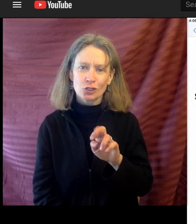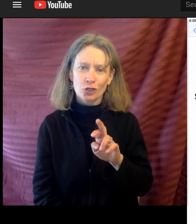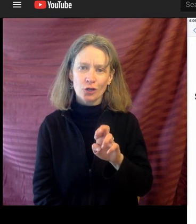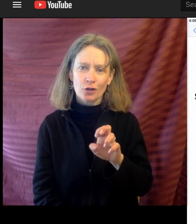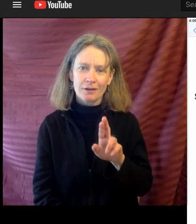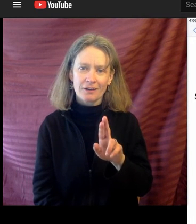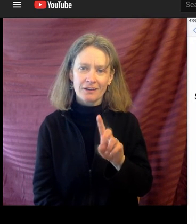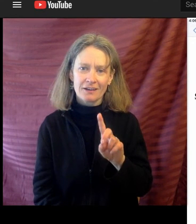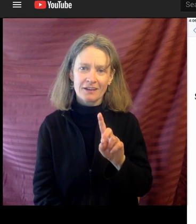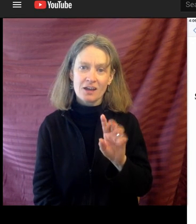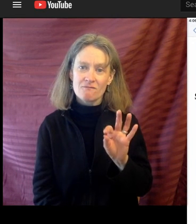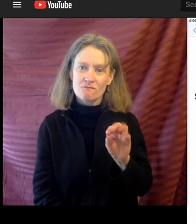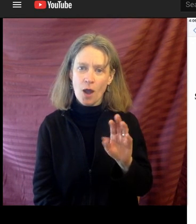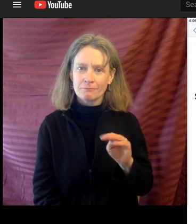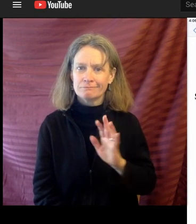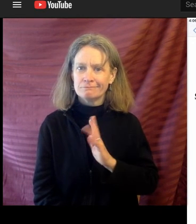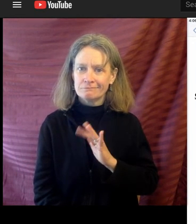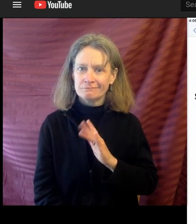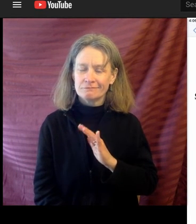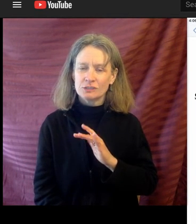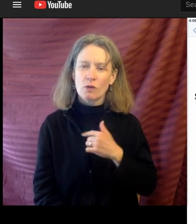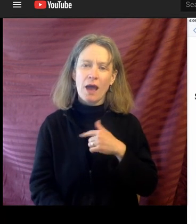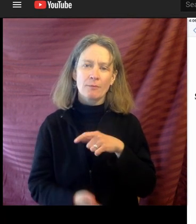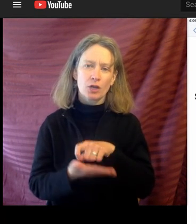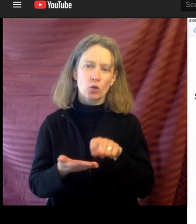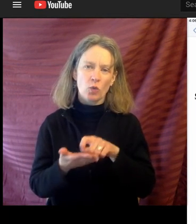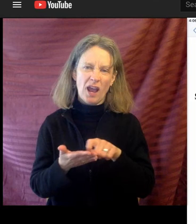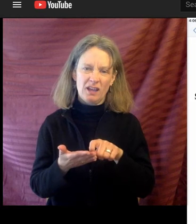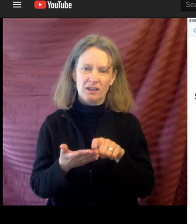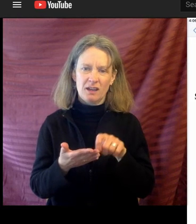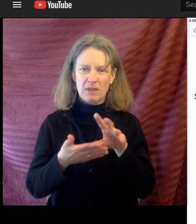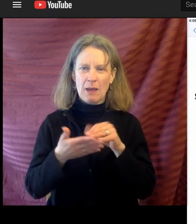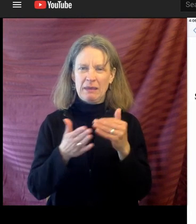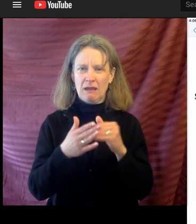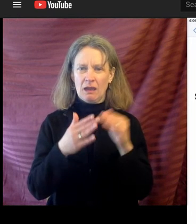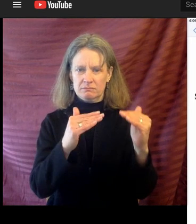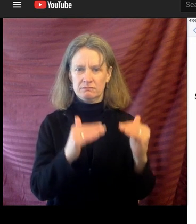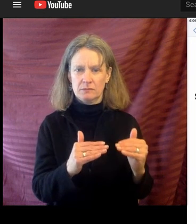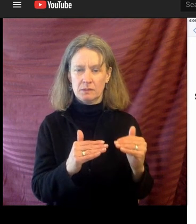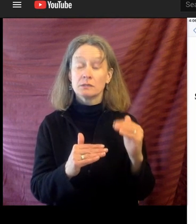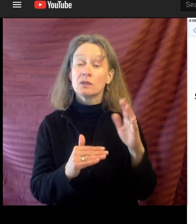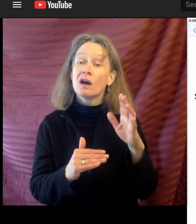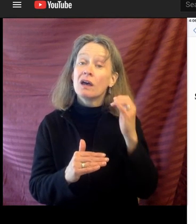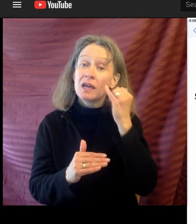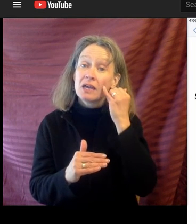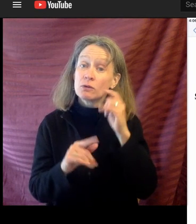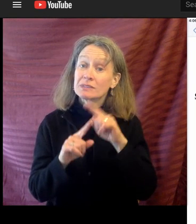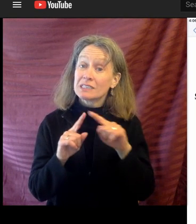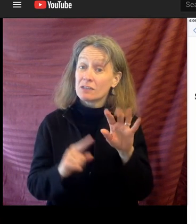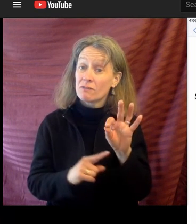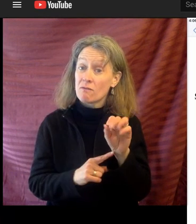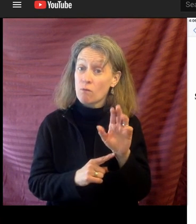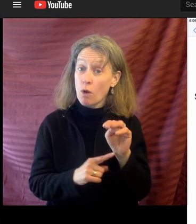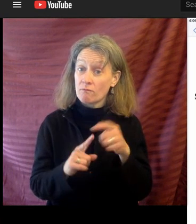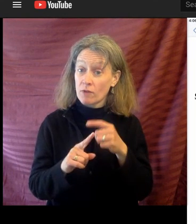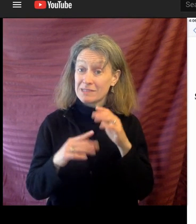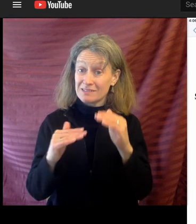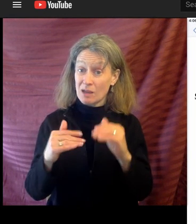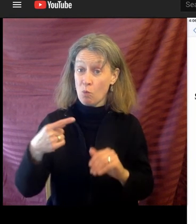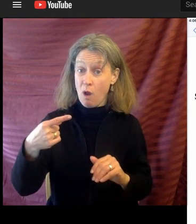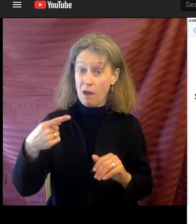So I'm just going to rewrite it for this step because if it was in a different form, we would need to factor it, but